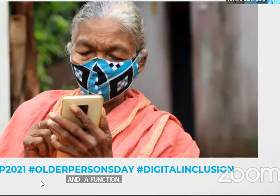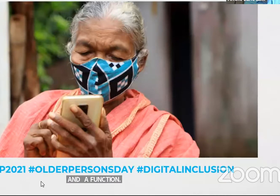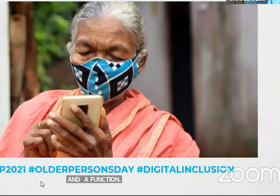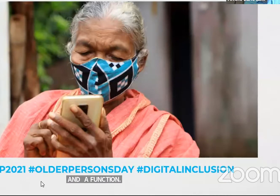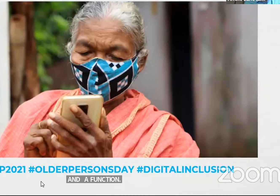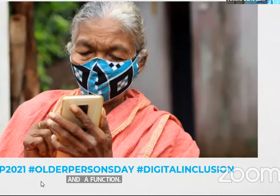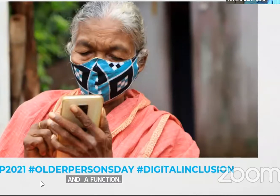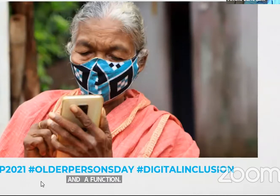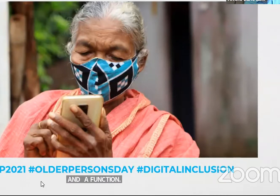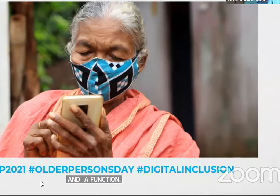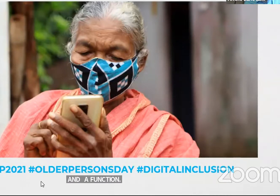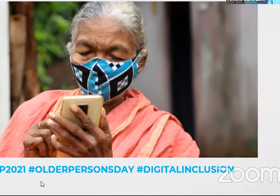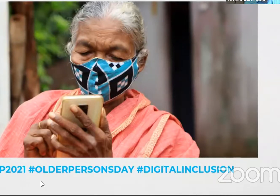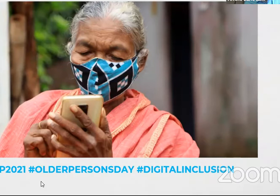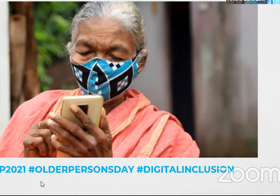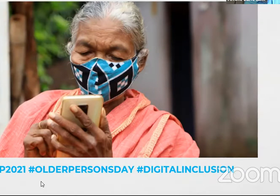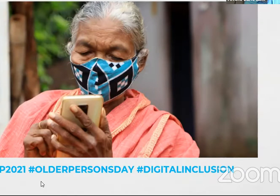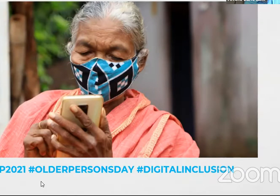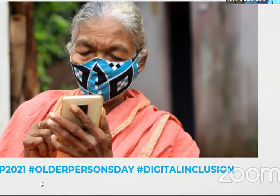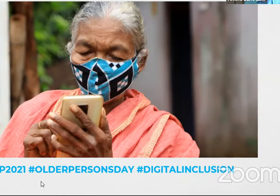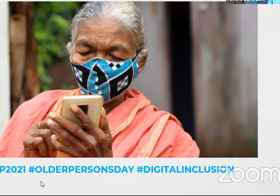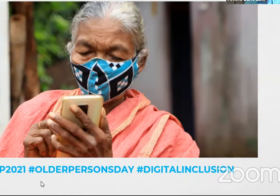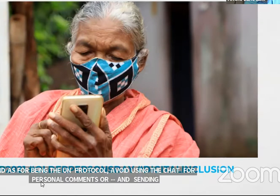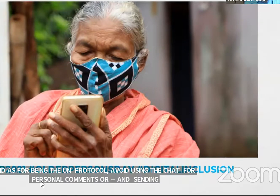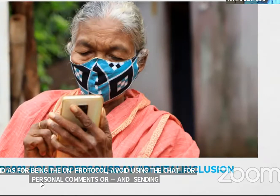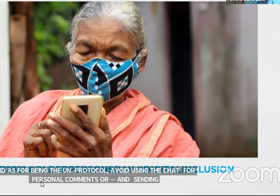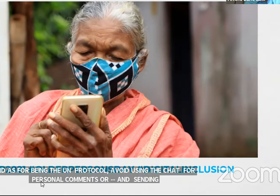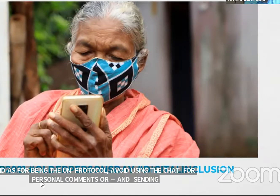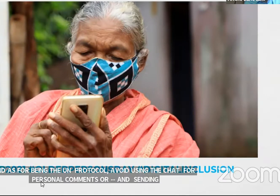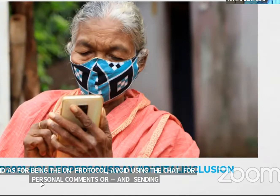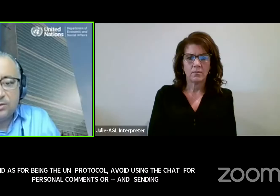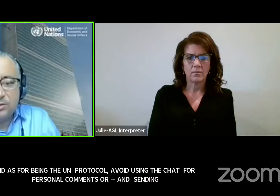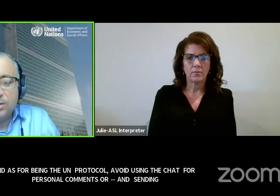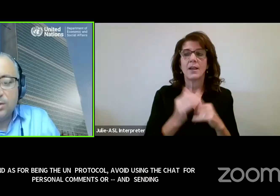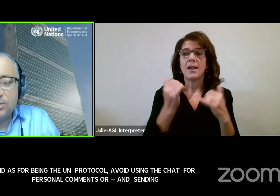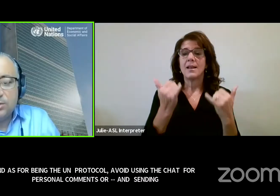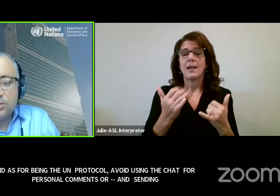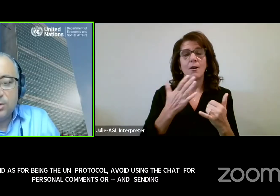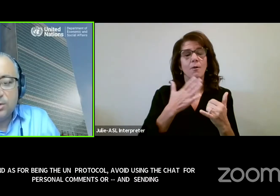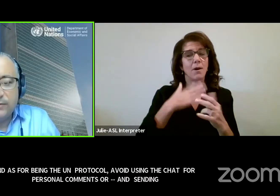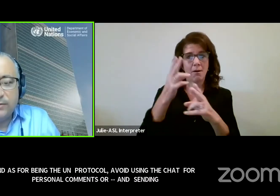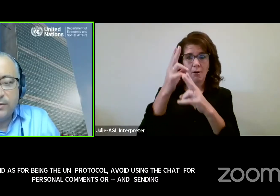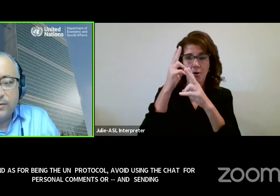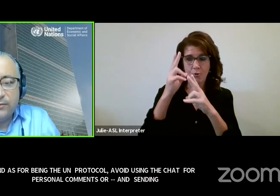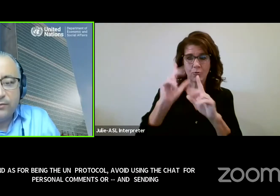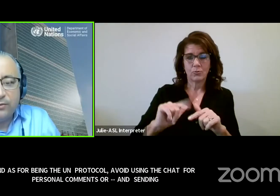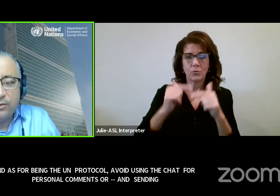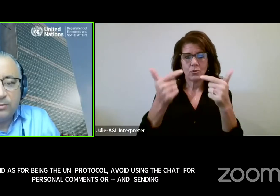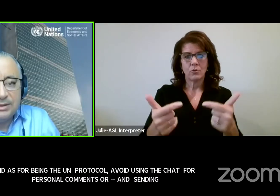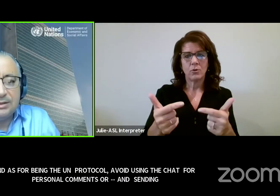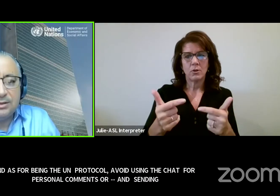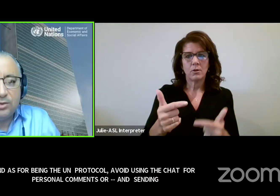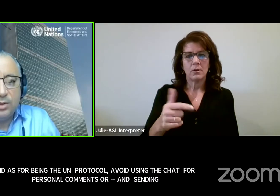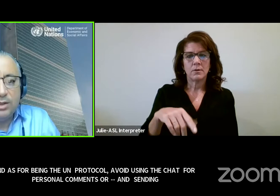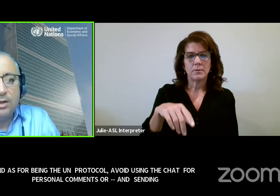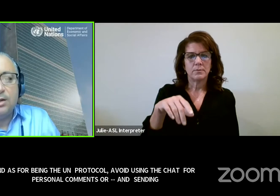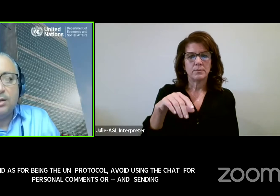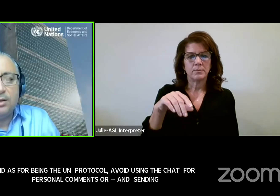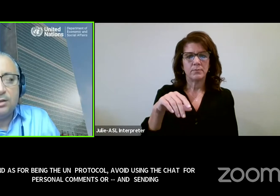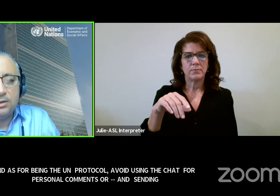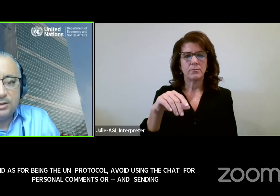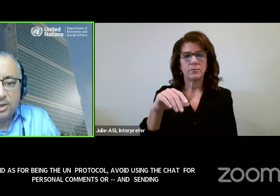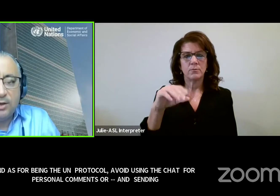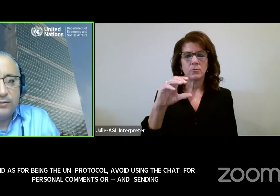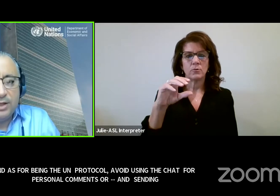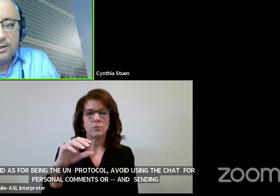sending messages to panelists and attendees. It is now my greatest honor to give the floor to Ms. Cynthia Stewart. She's